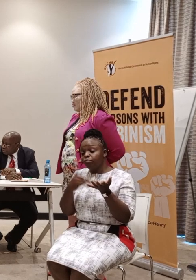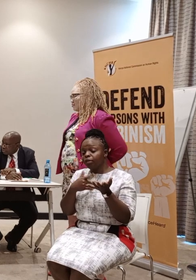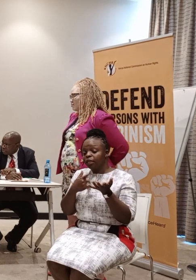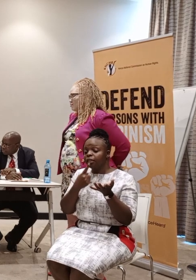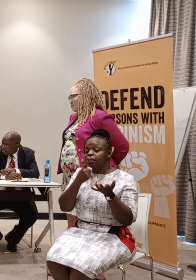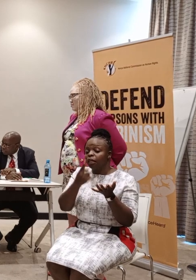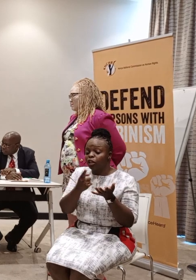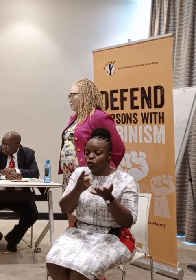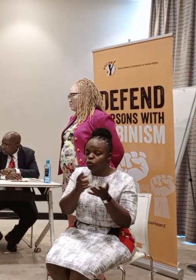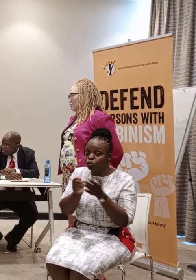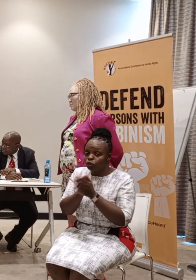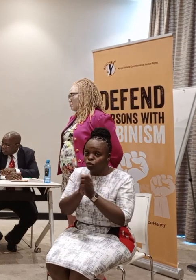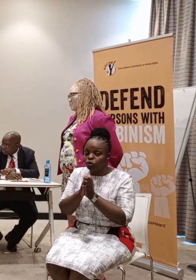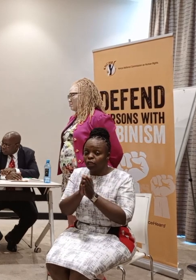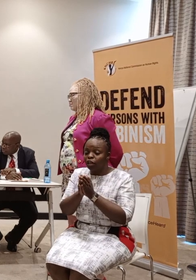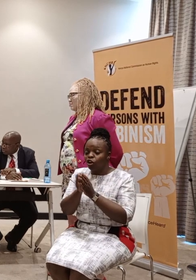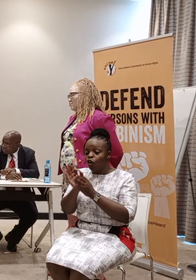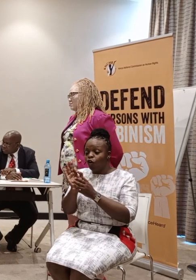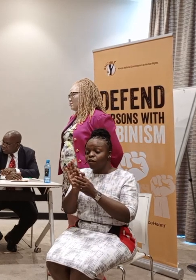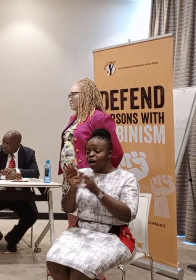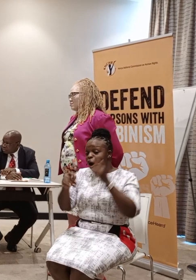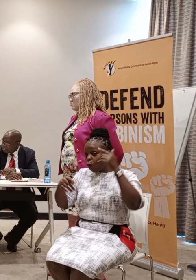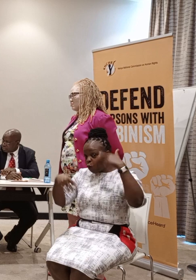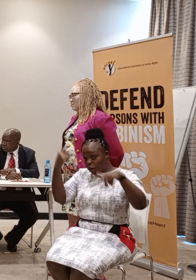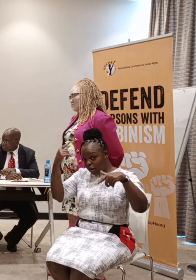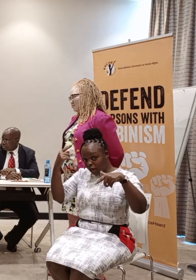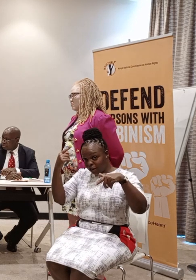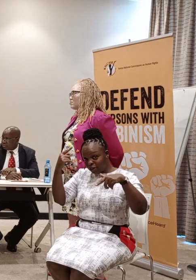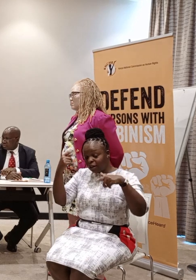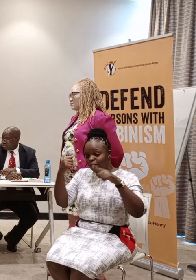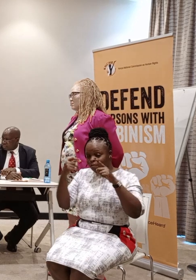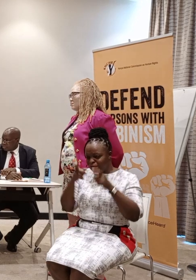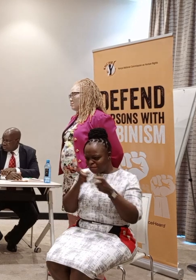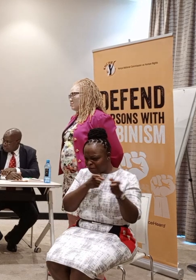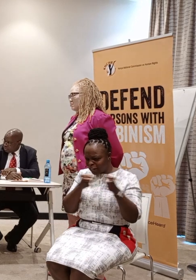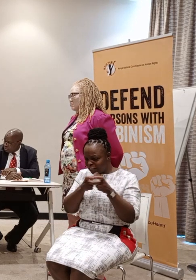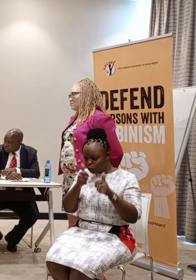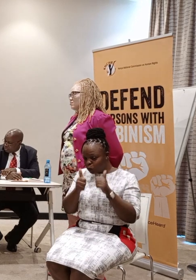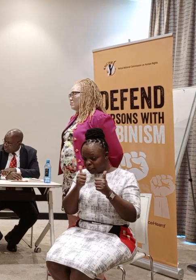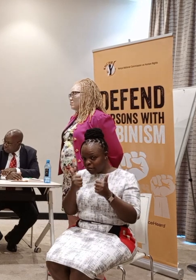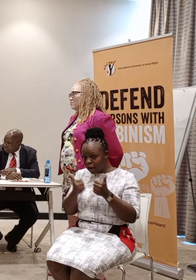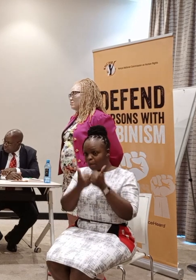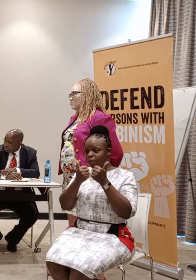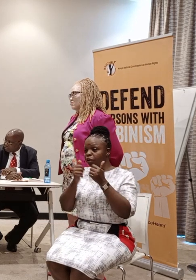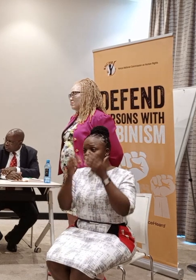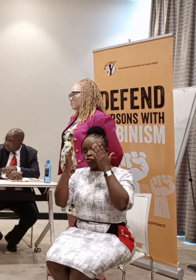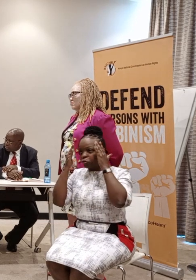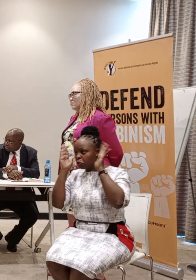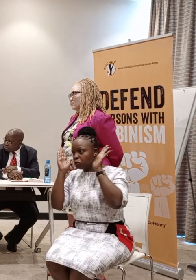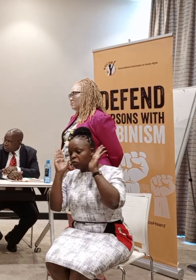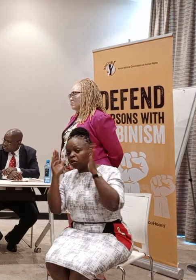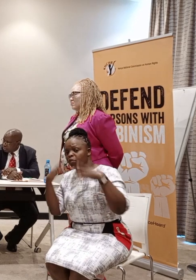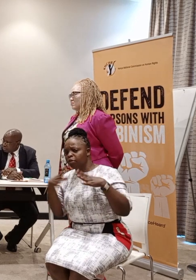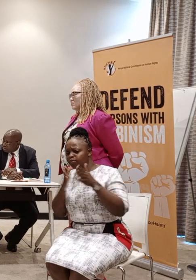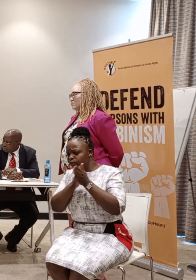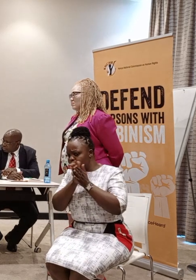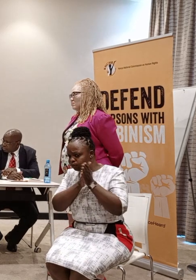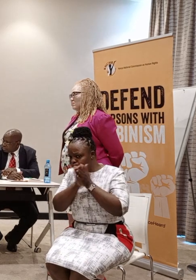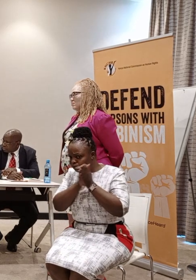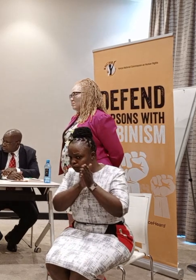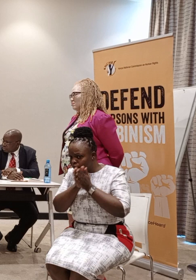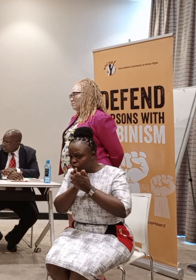stories of a trailblazer, of a pioneer. You know, battles that we fight that you may never know. People were more fascinated to see that I